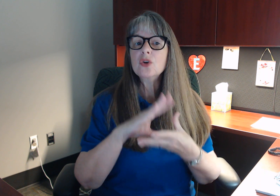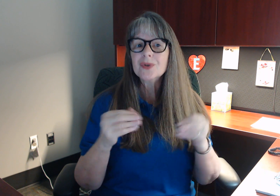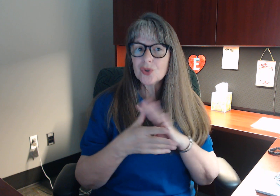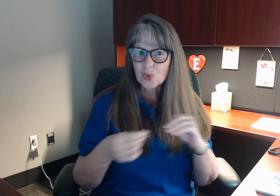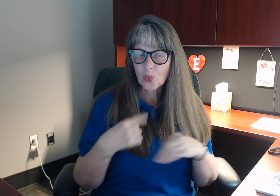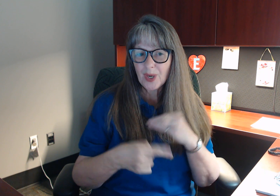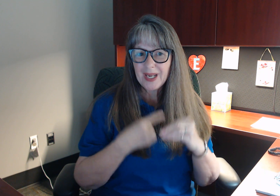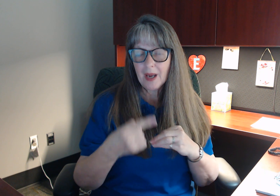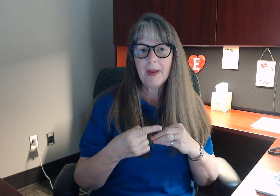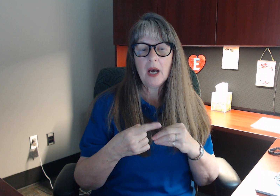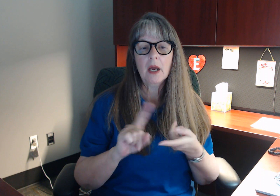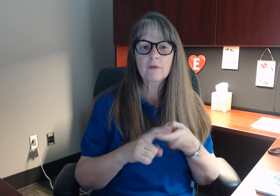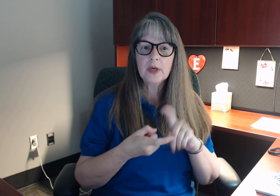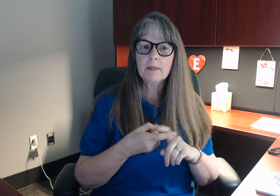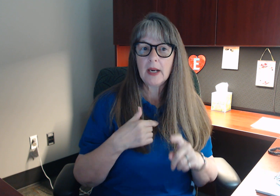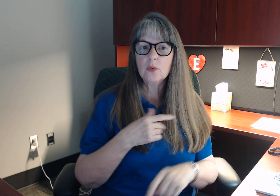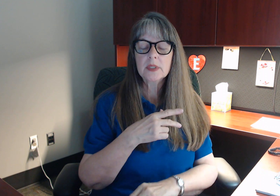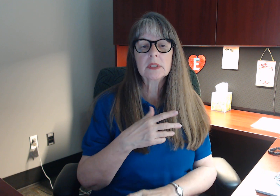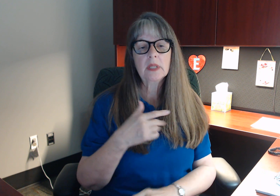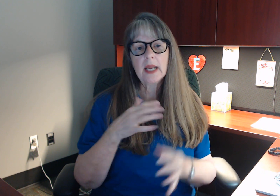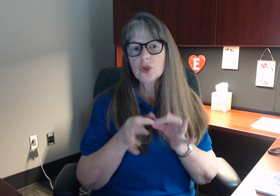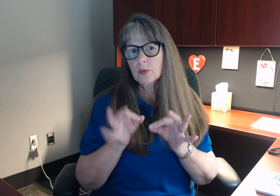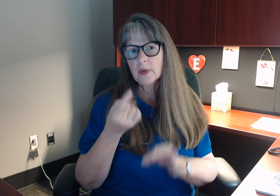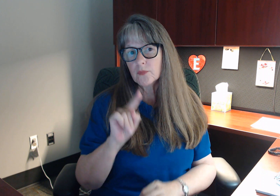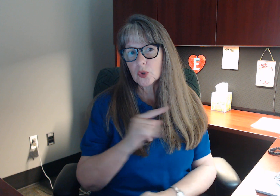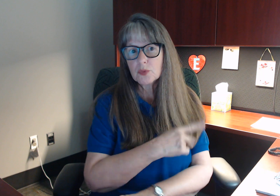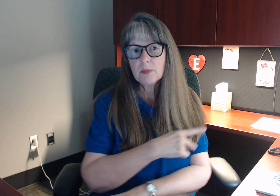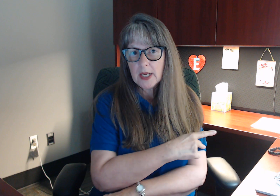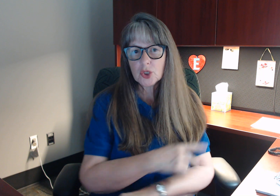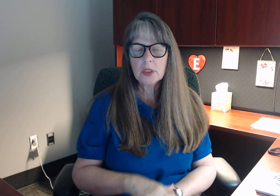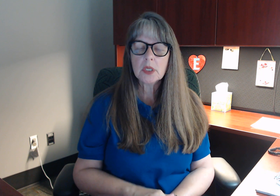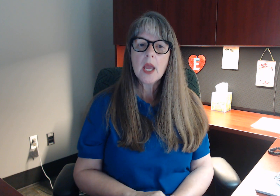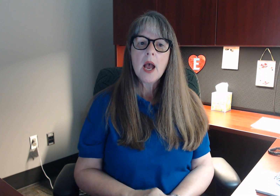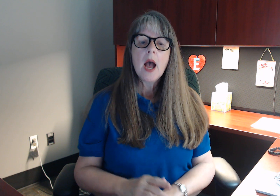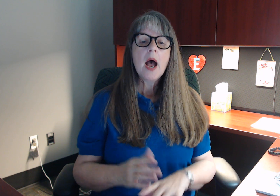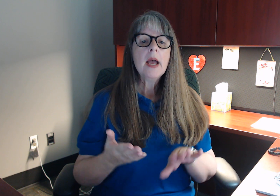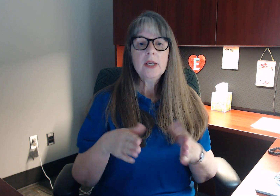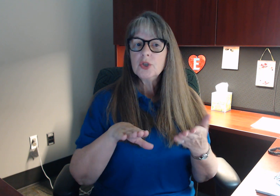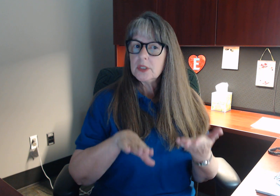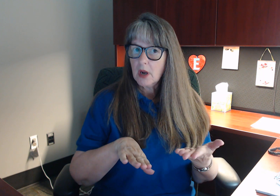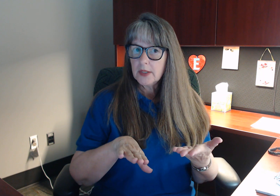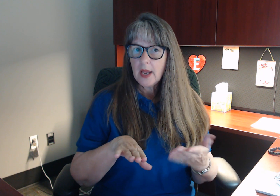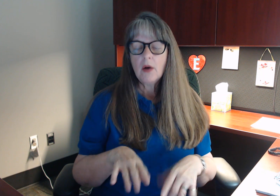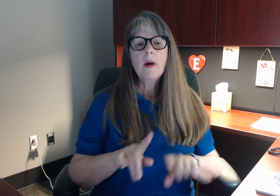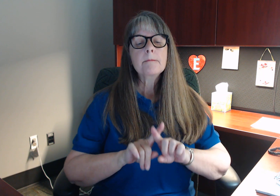a story about a friend of mine that I interpreted for. She was a patient, and she's gone now,